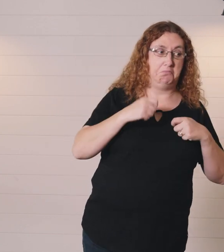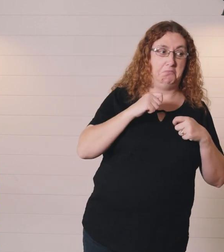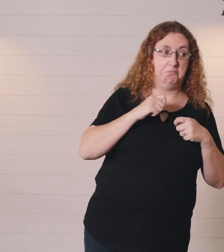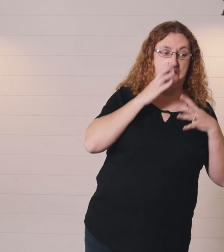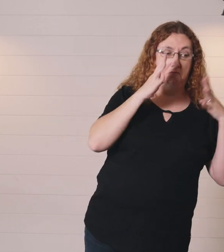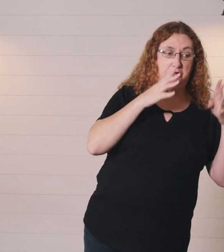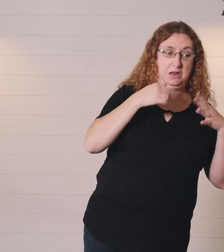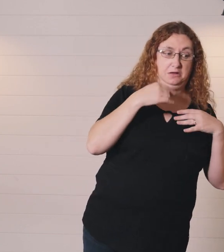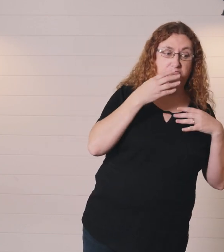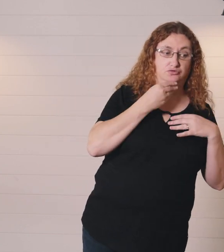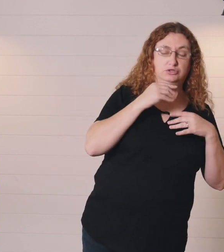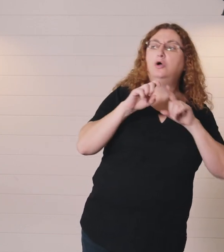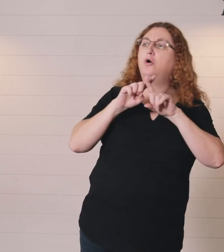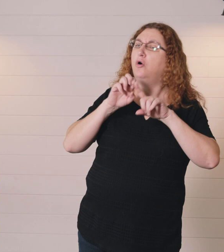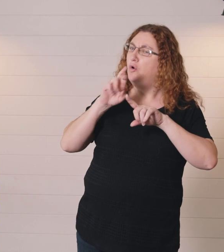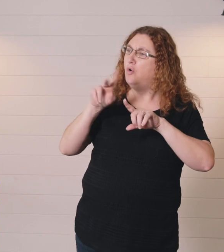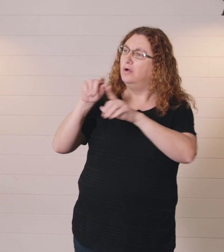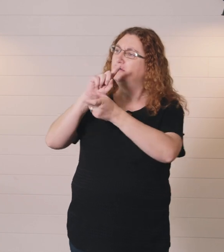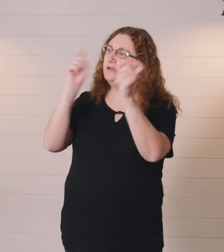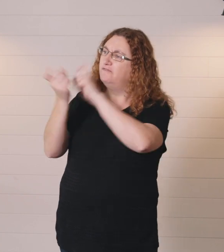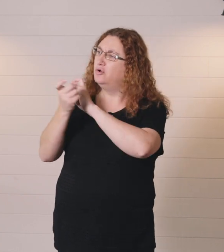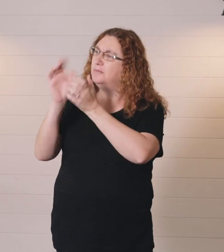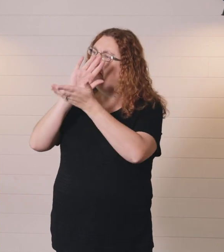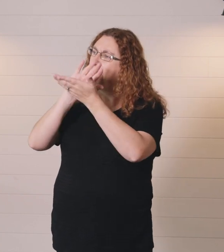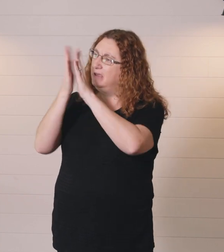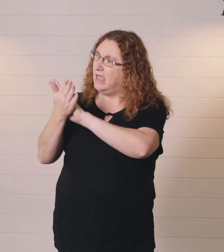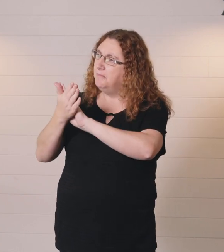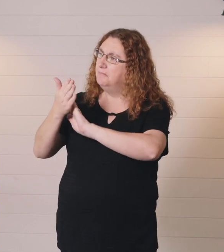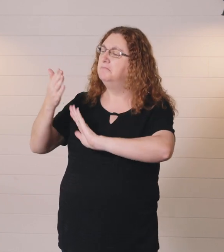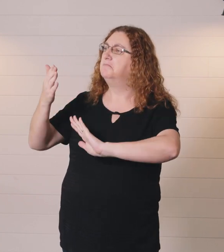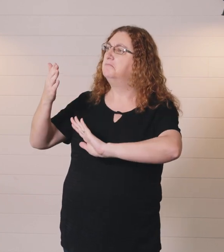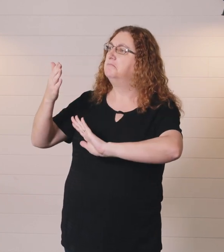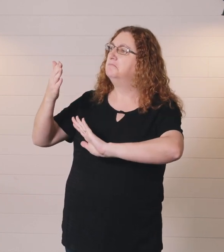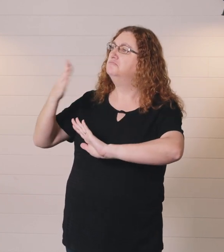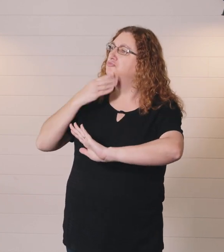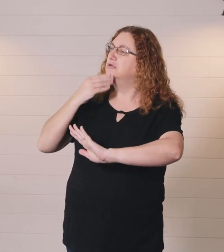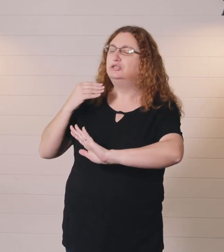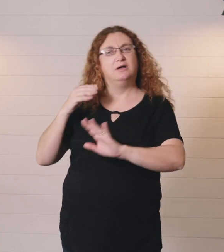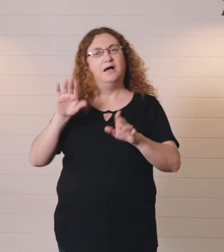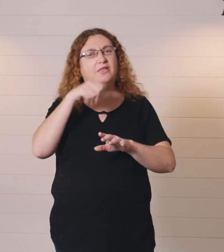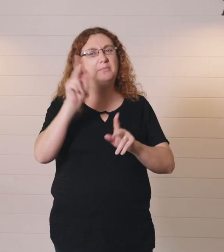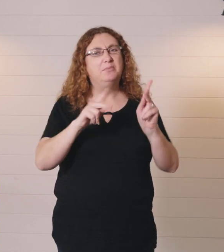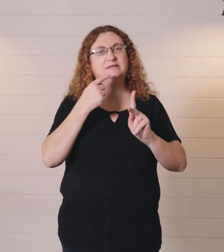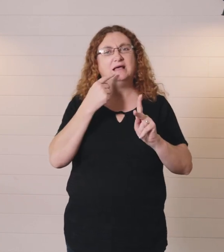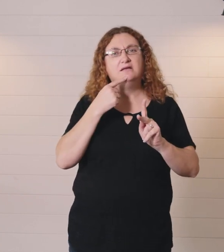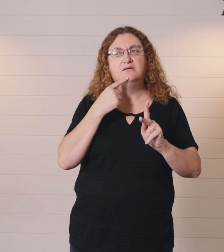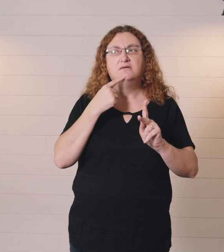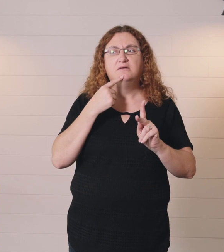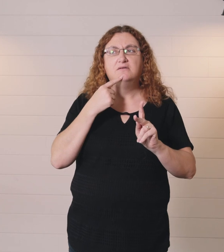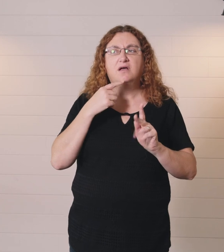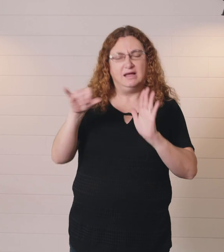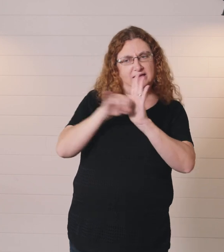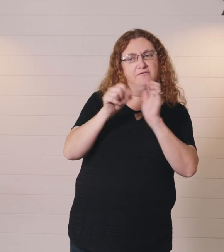they converted to Judaism. And some have said, well, no, it's more like they identified with the Jewish people. They took the Jewish